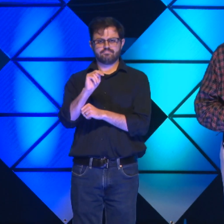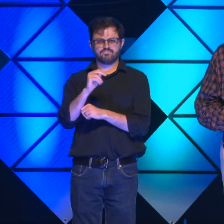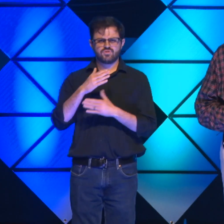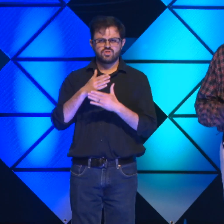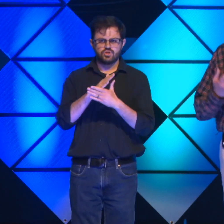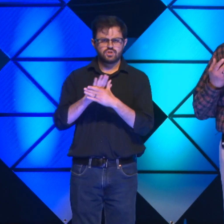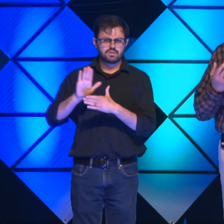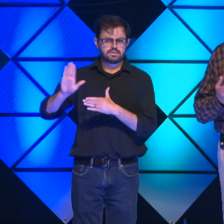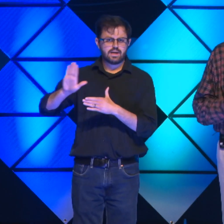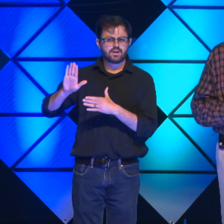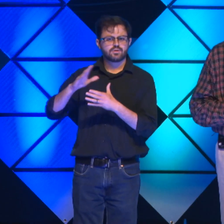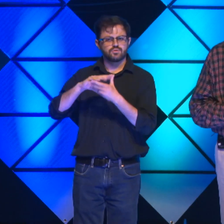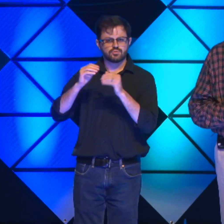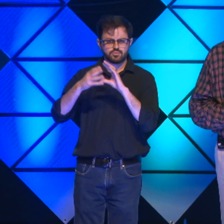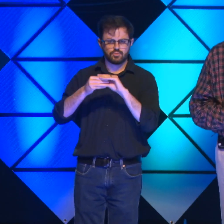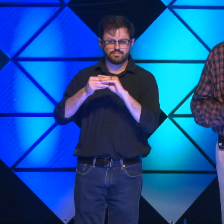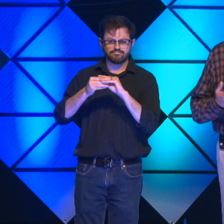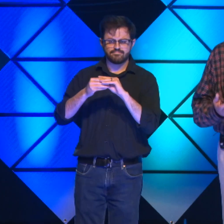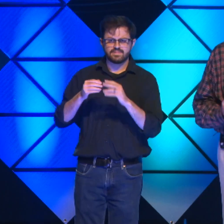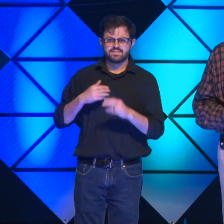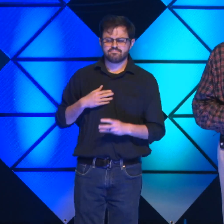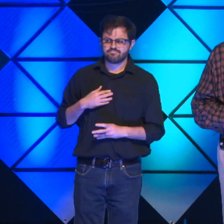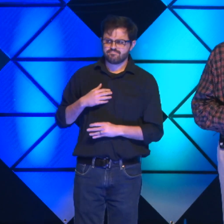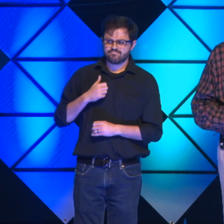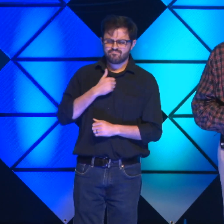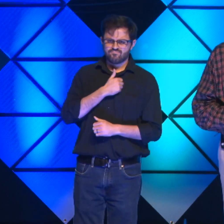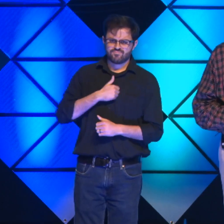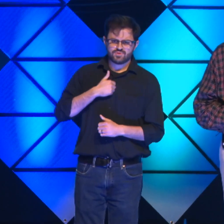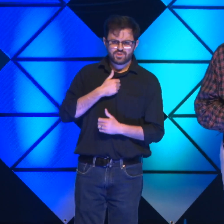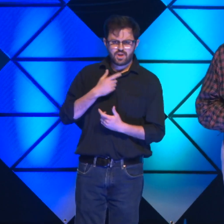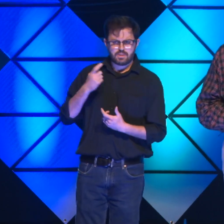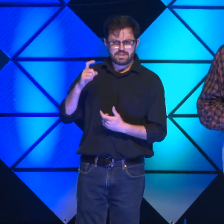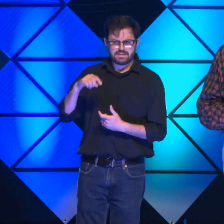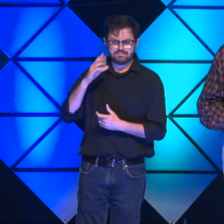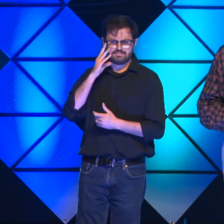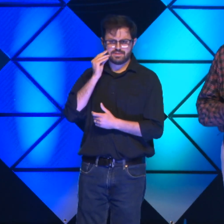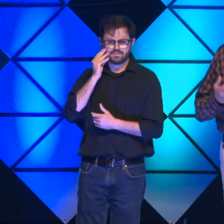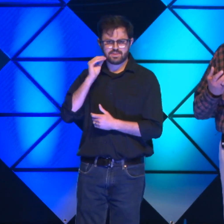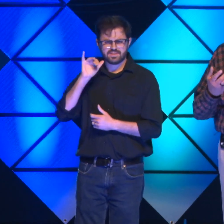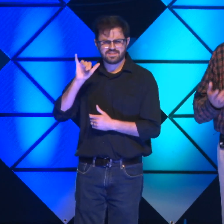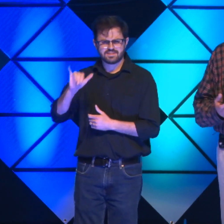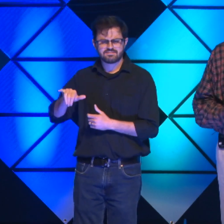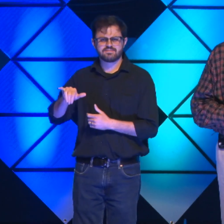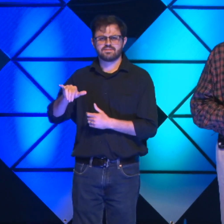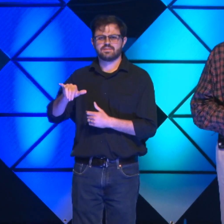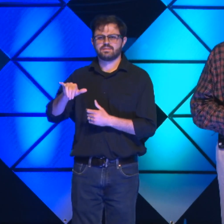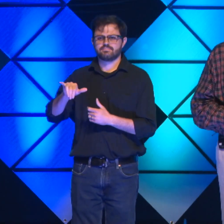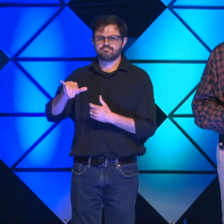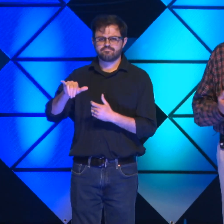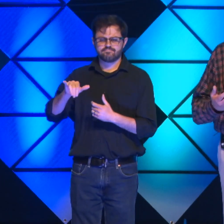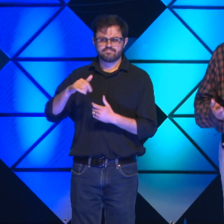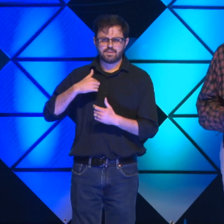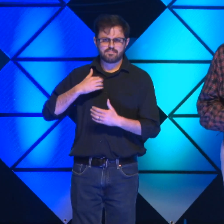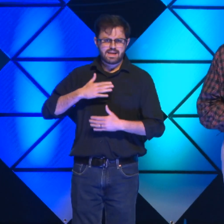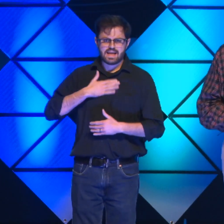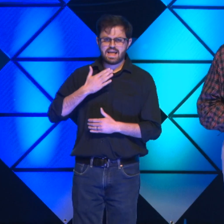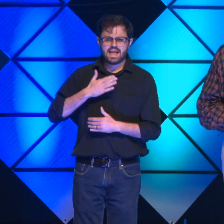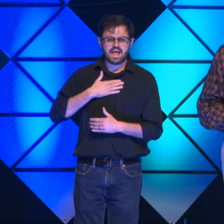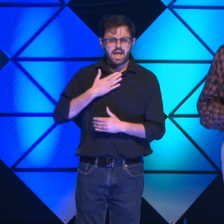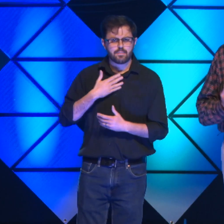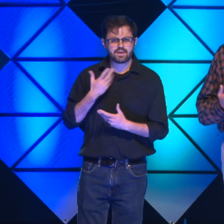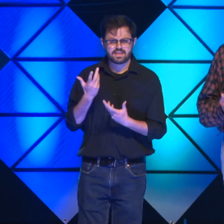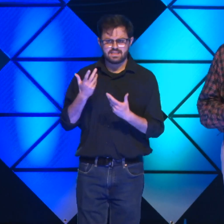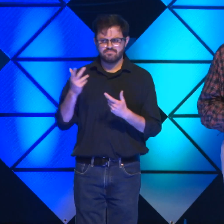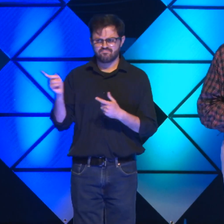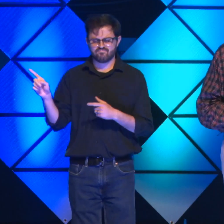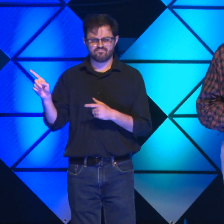I'm sorry that she had to go through those things. I am so glad that there have been people with her